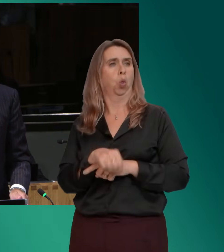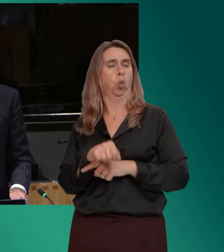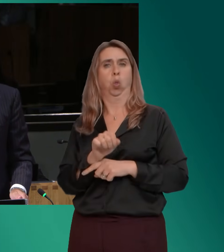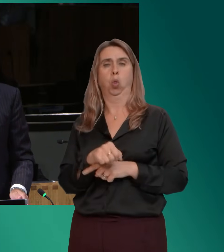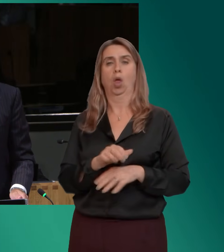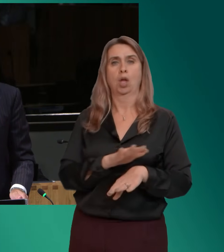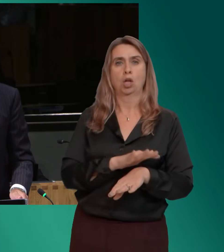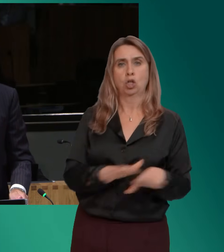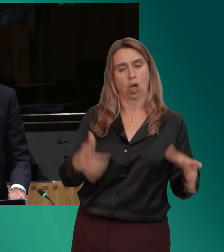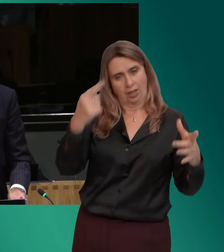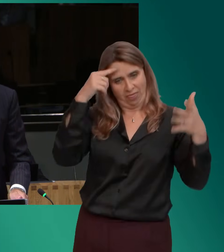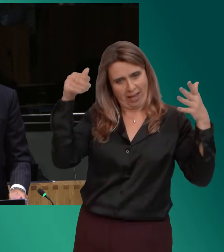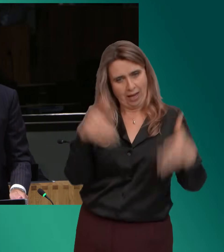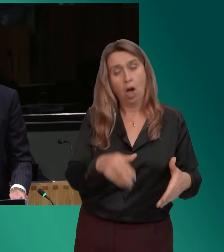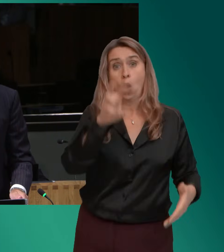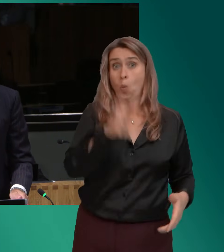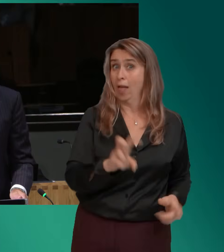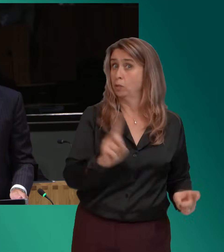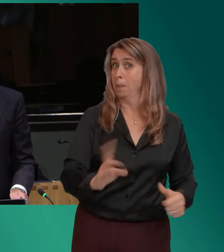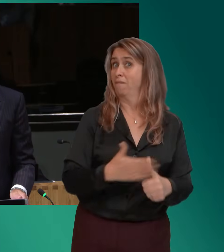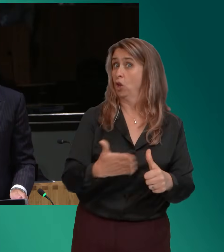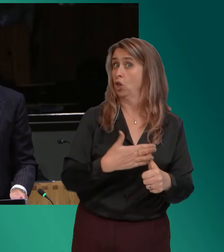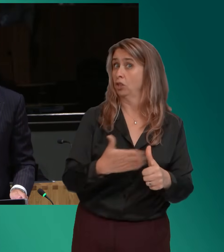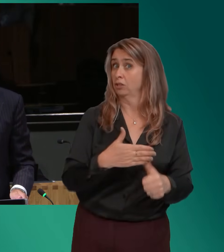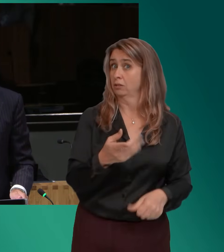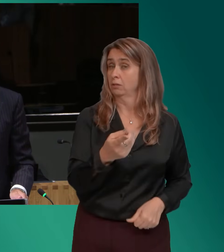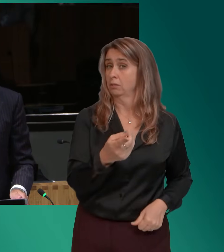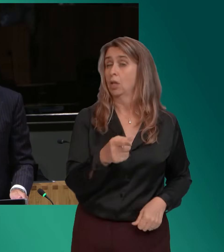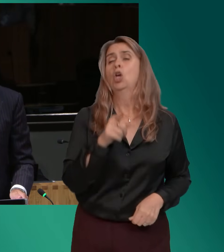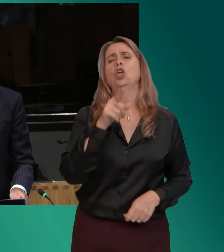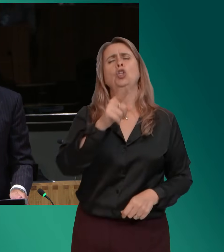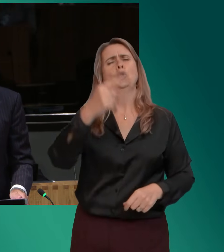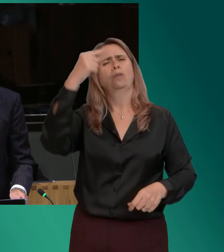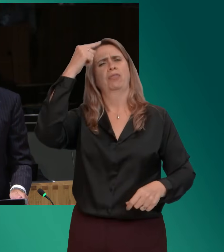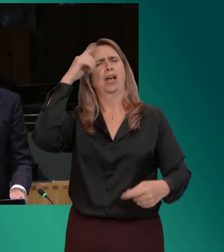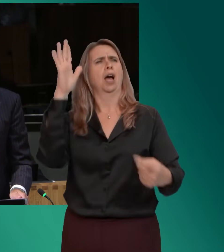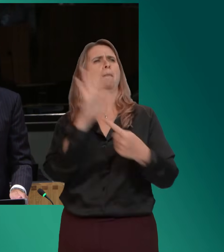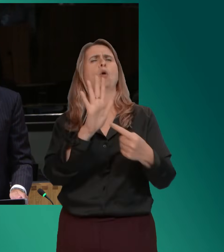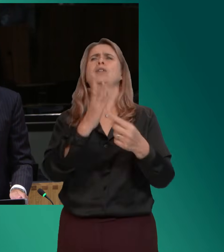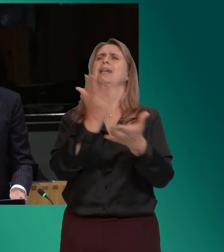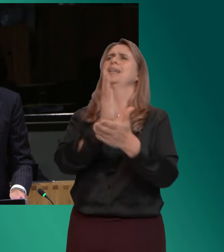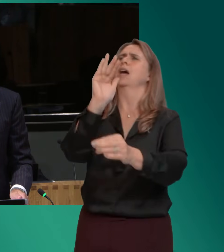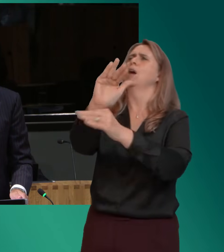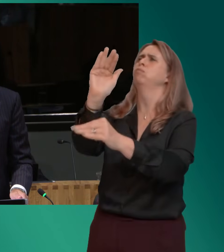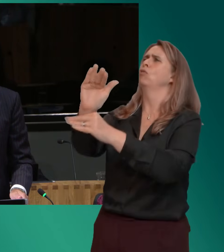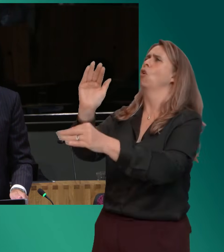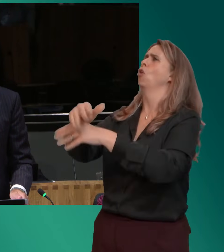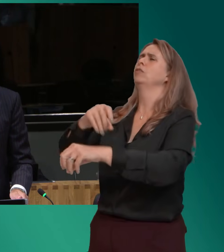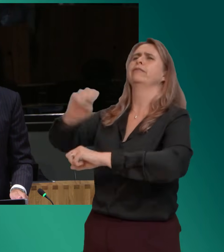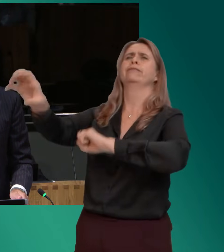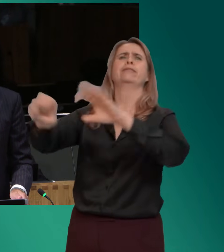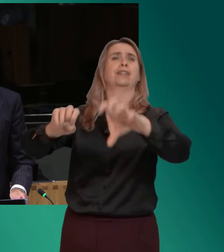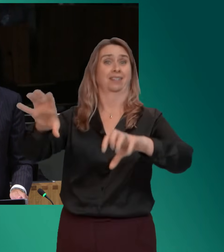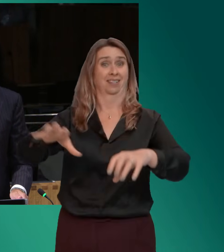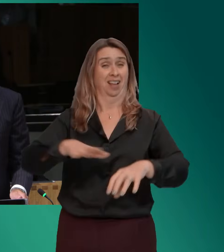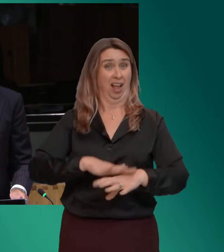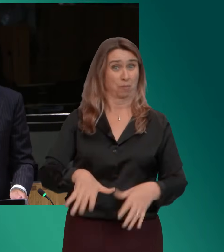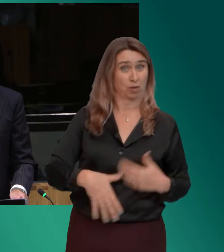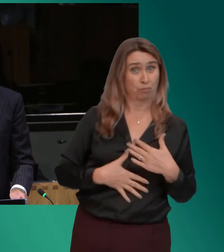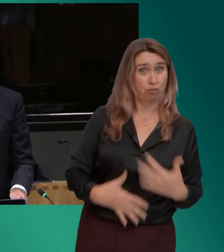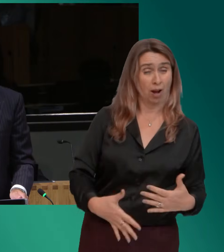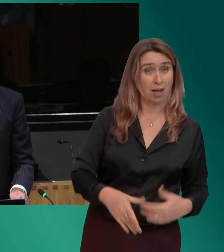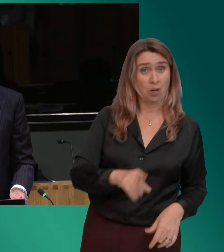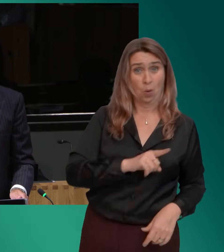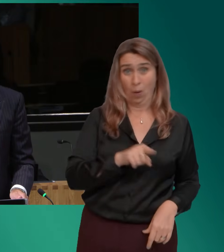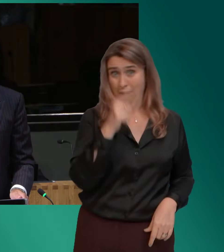Wales first. So I'll just remind you of that. But you have made clear that your priorities are elsewhere, but that's not surprising coming from a First Minister